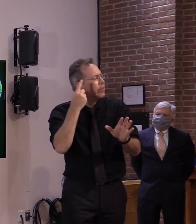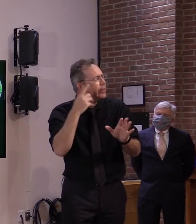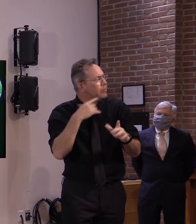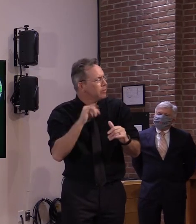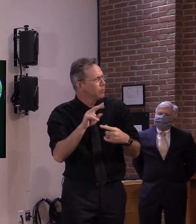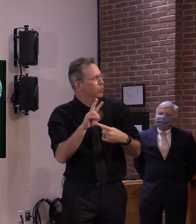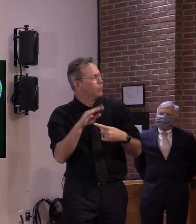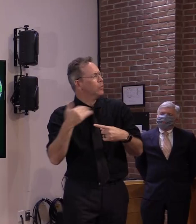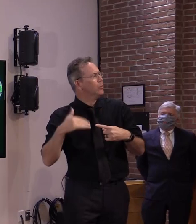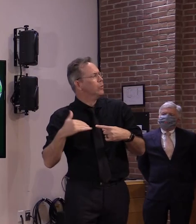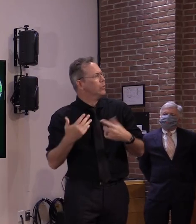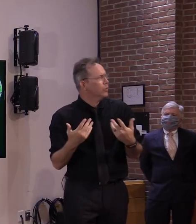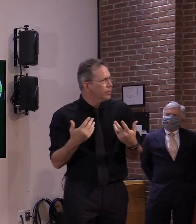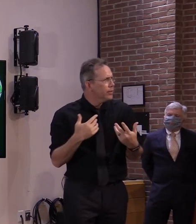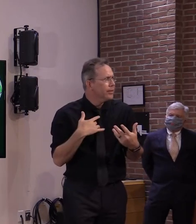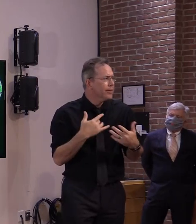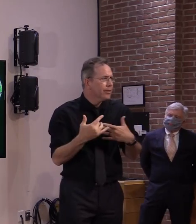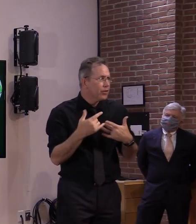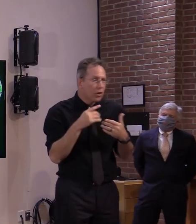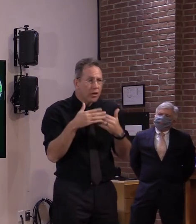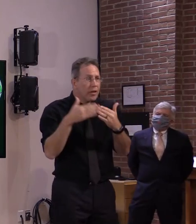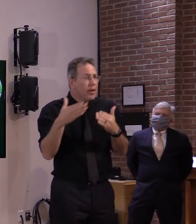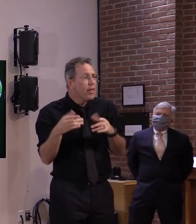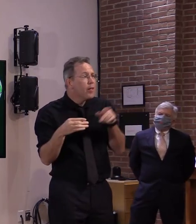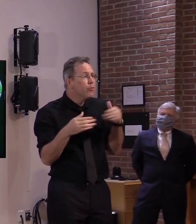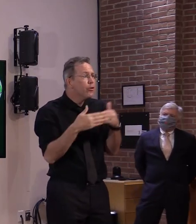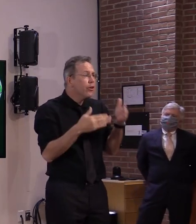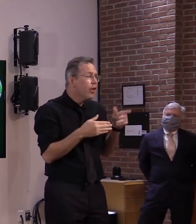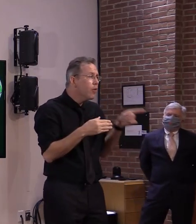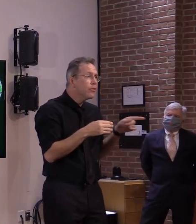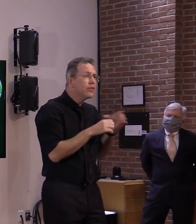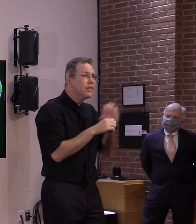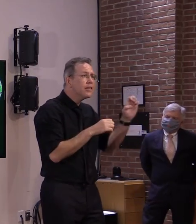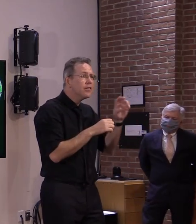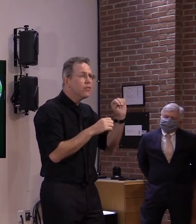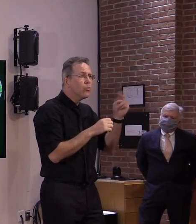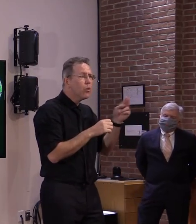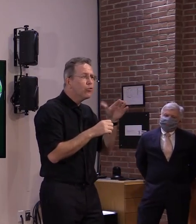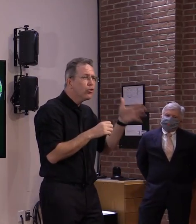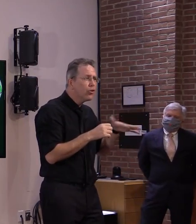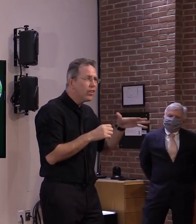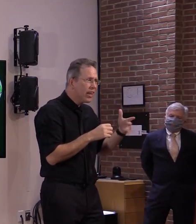east, with twice the population, had 10 times this many cases.